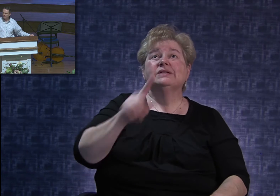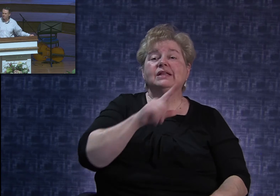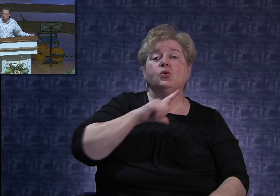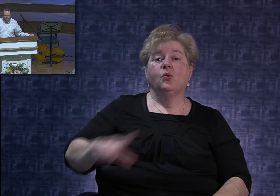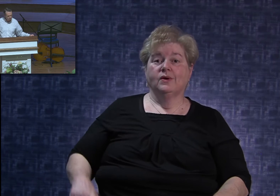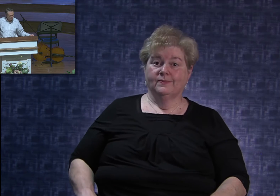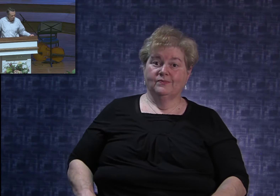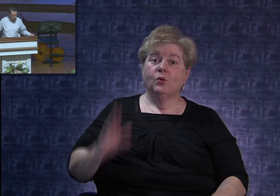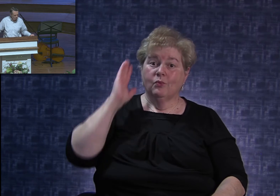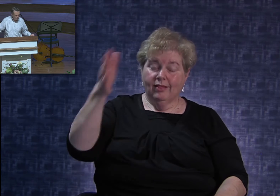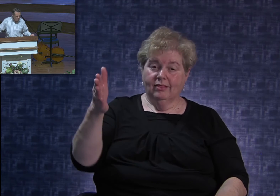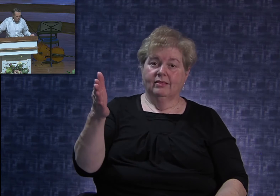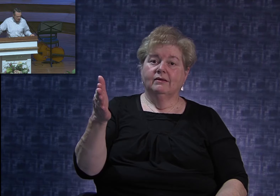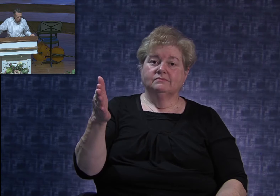Lord,